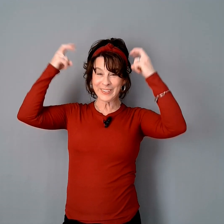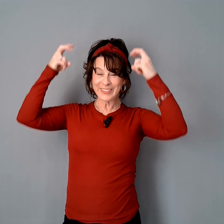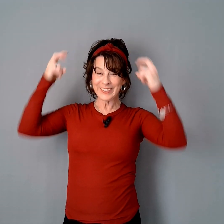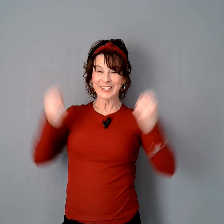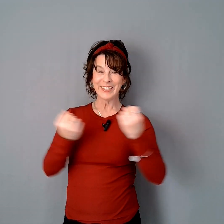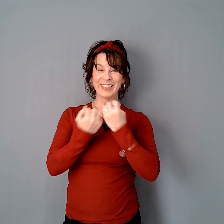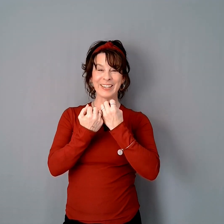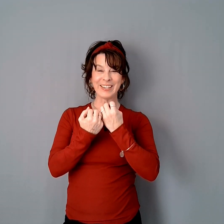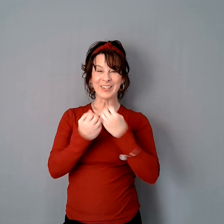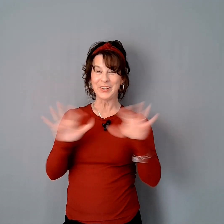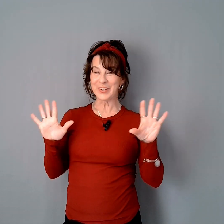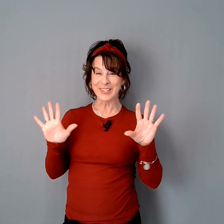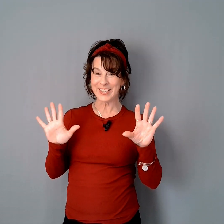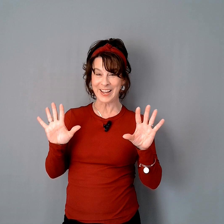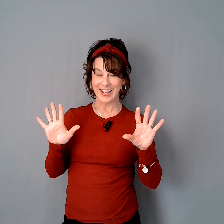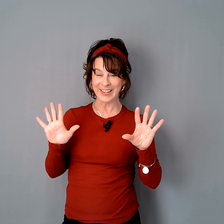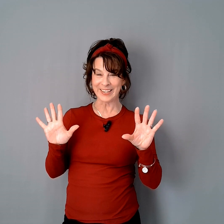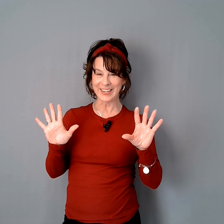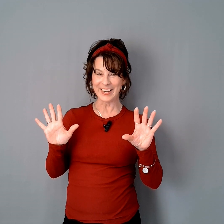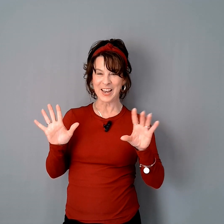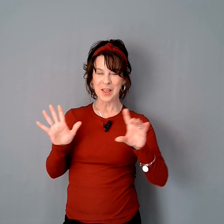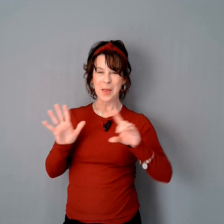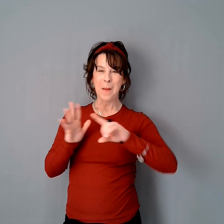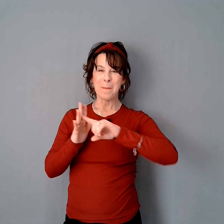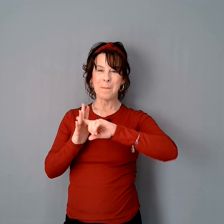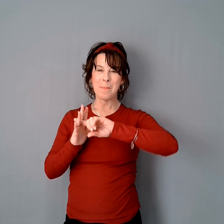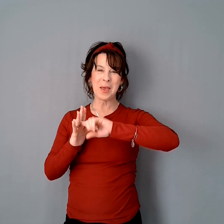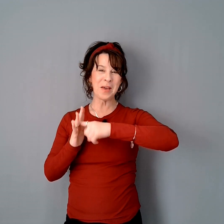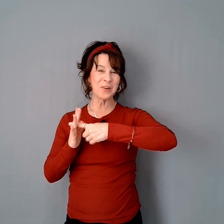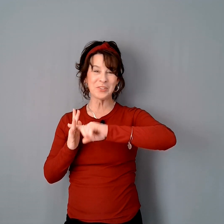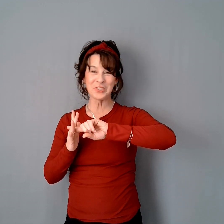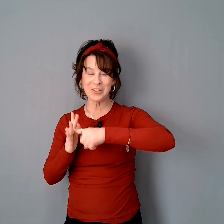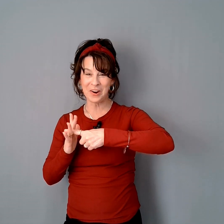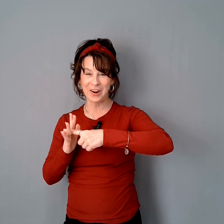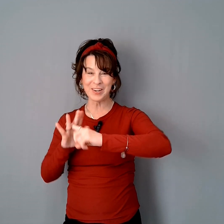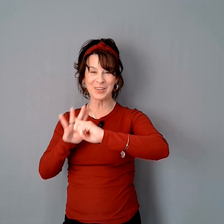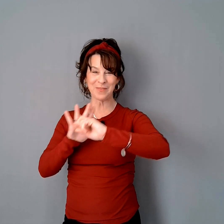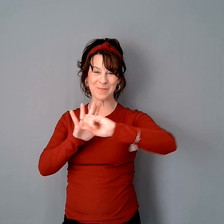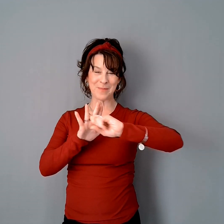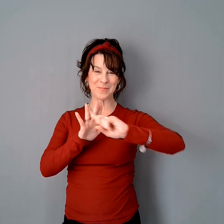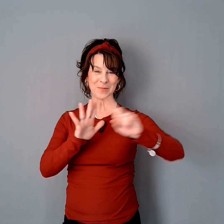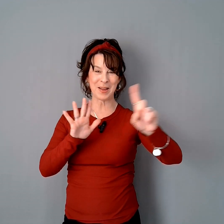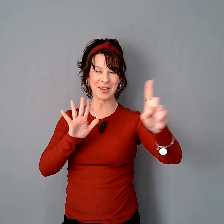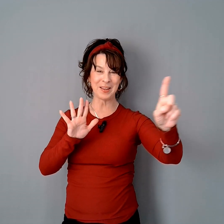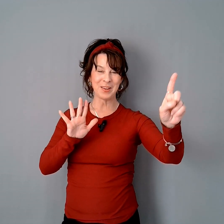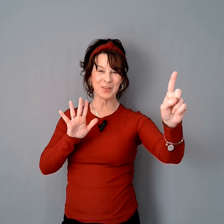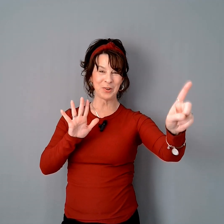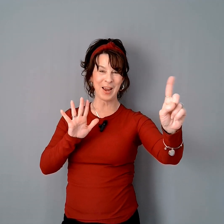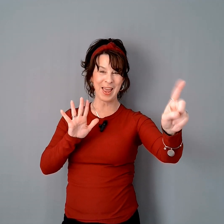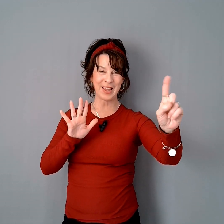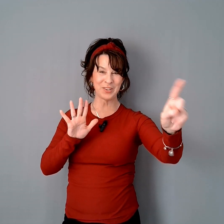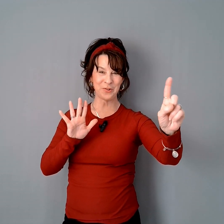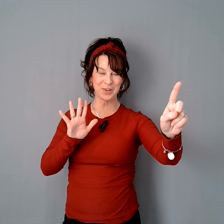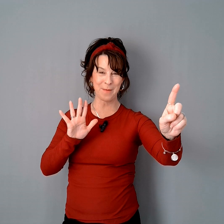Devil, you're done. Better start. Remember your action, your